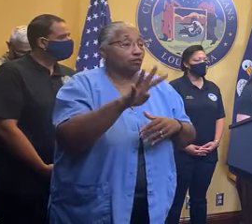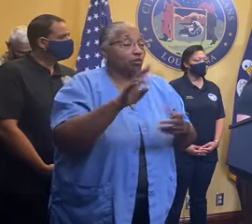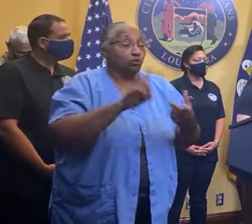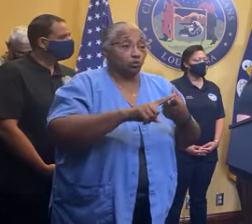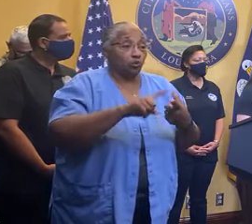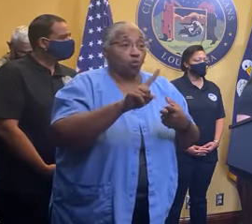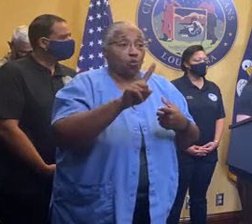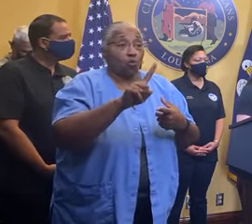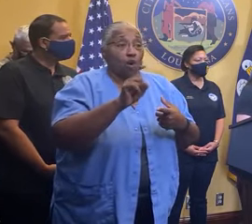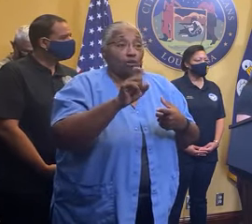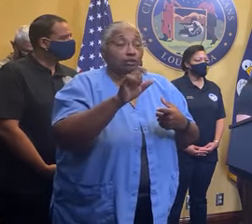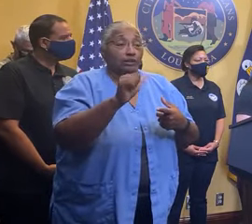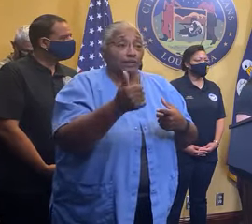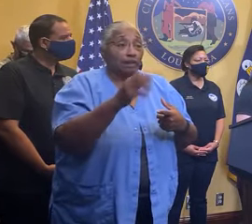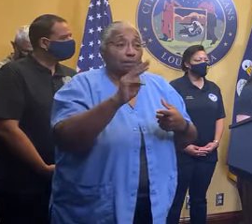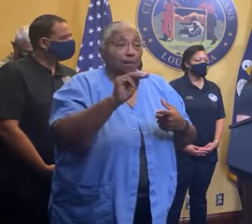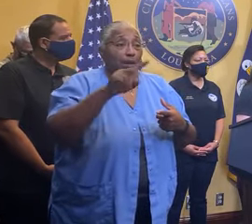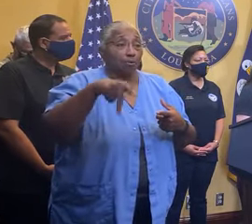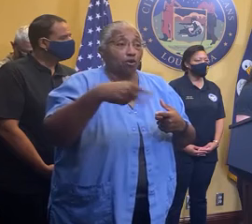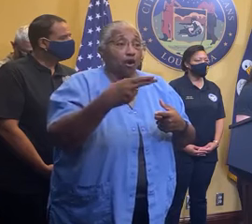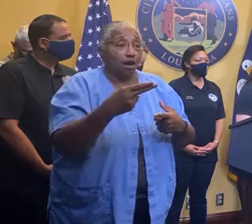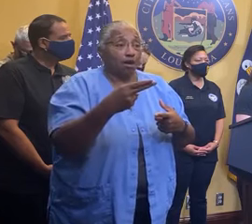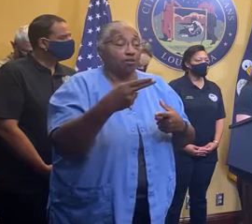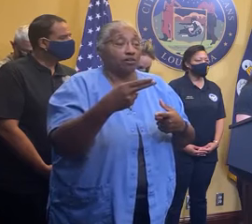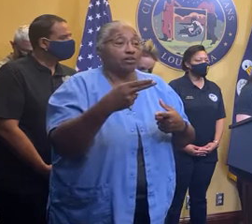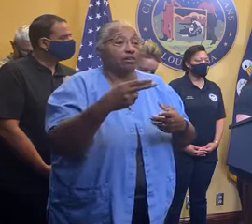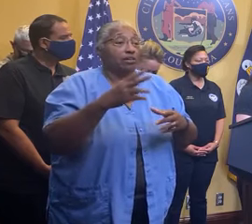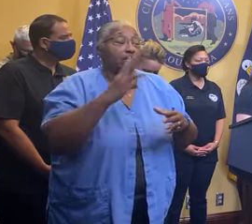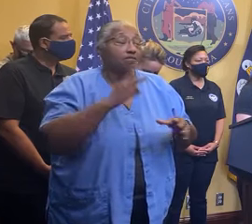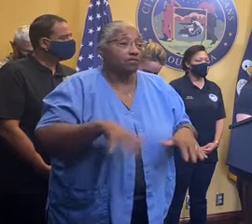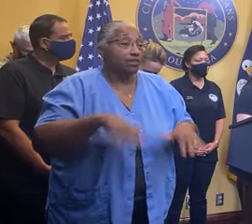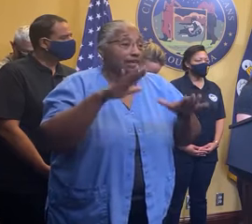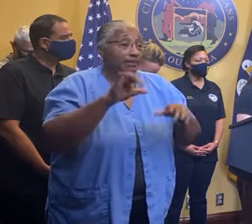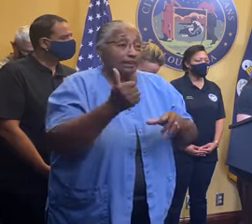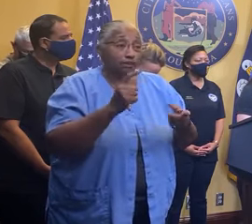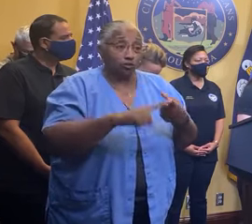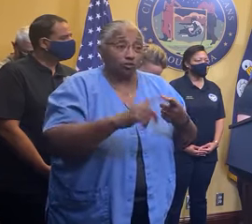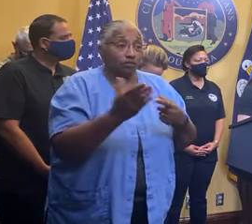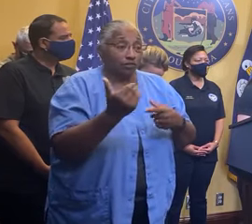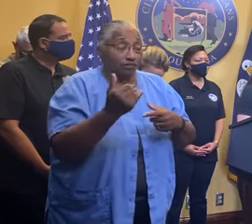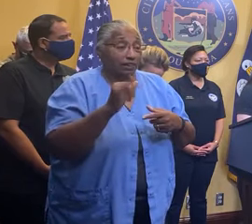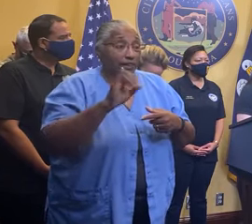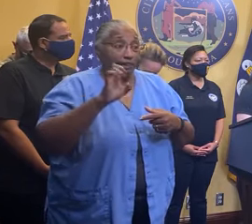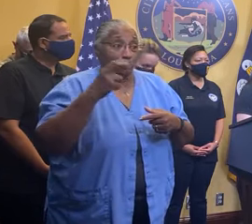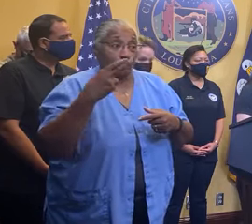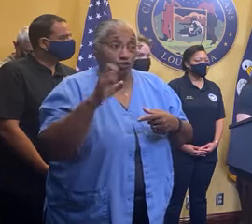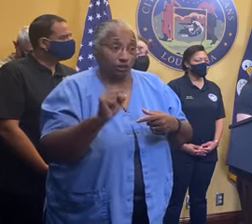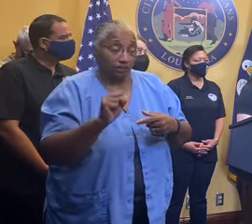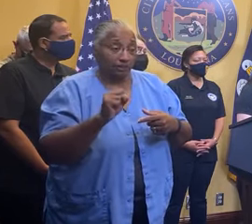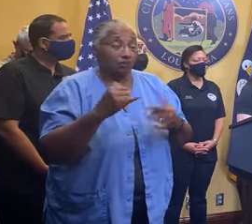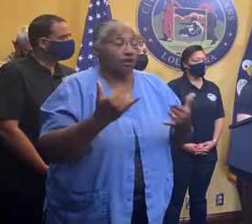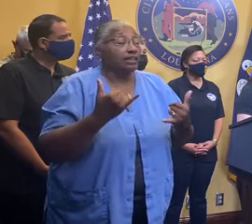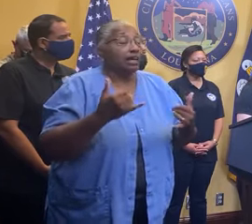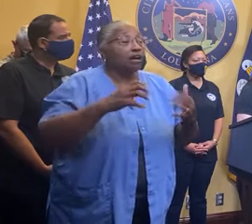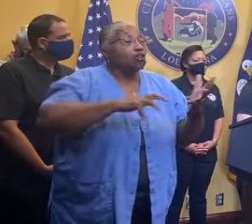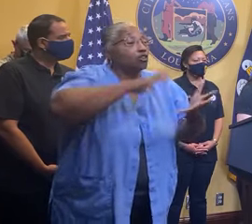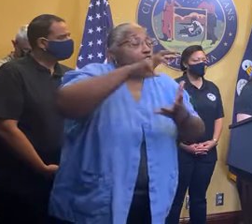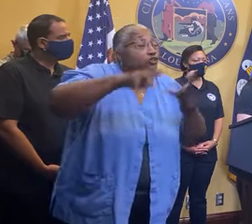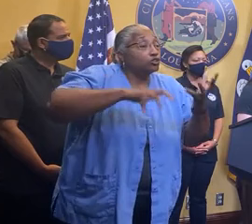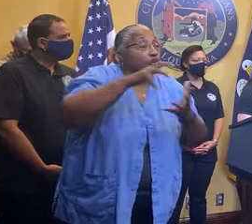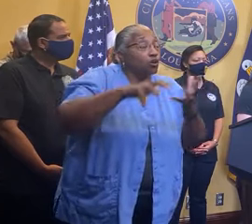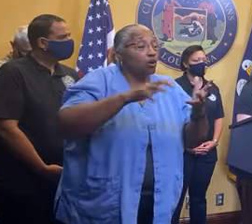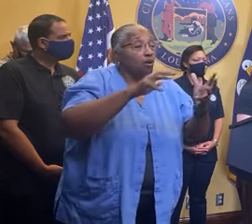110 miles an hour, possibly higher gust, flooding 15 to 20 inches. Currently, the storm is in the process of